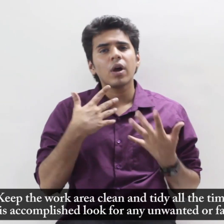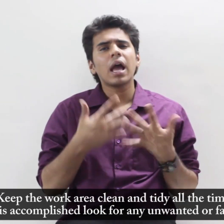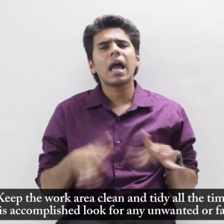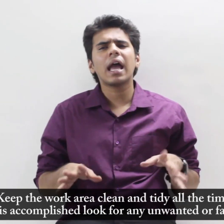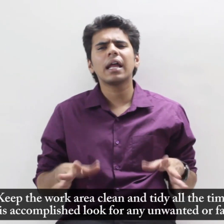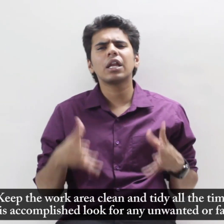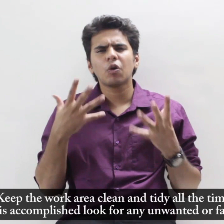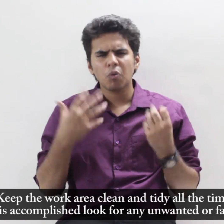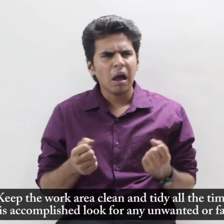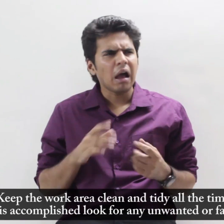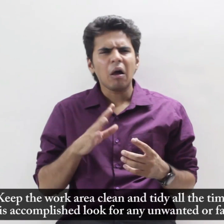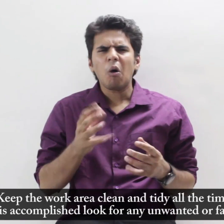item.